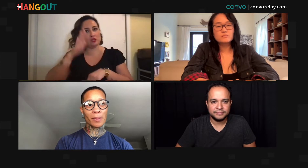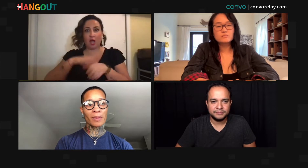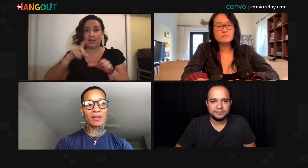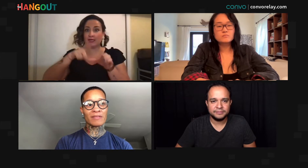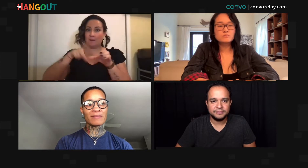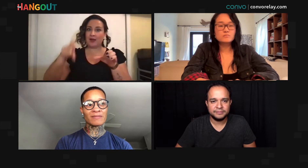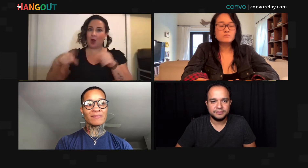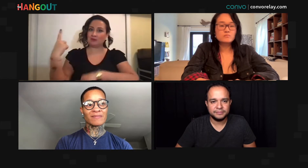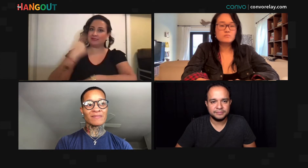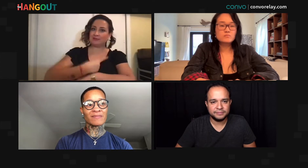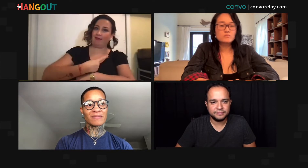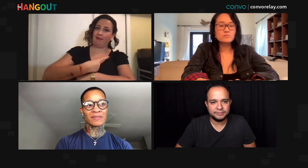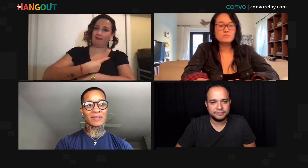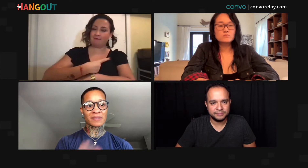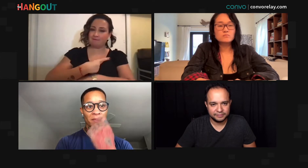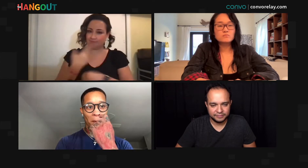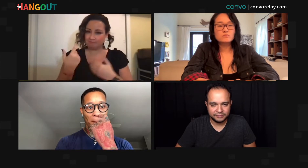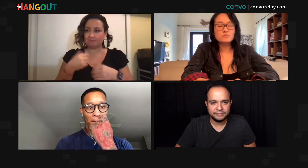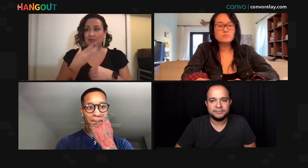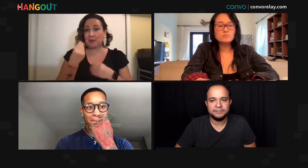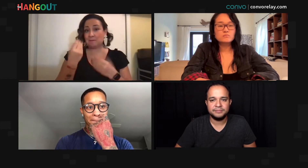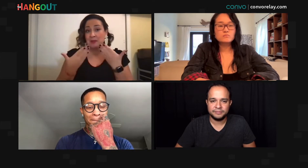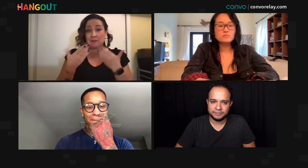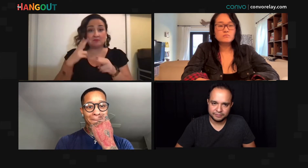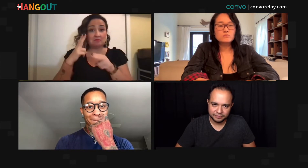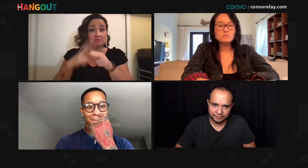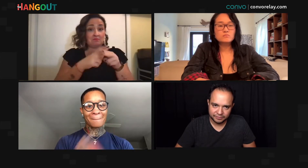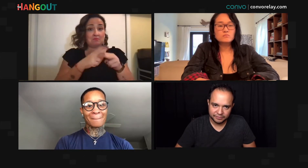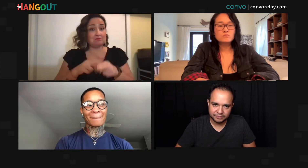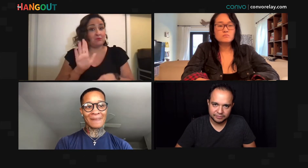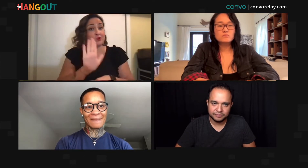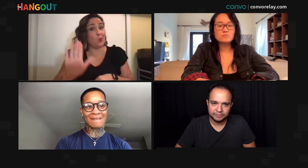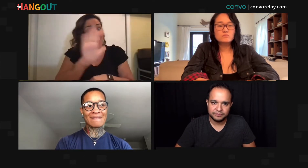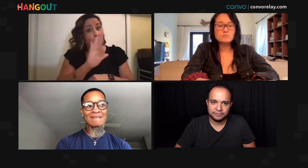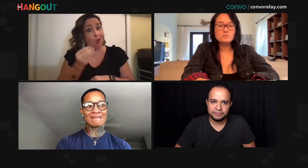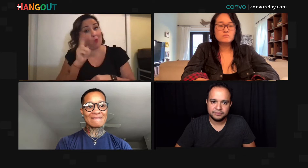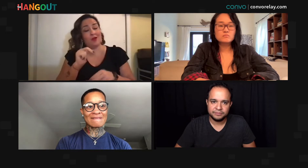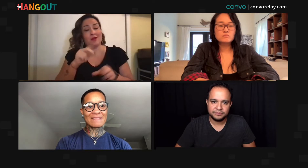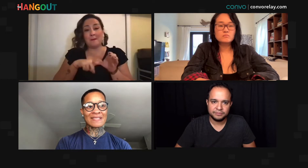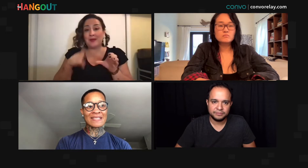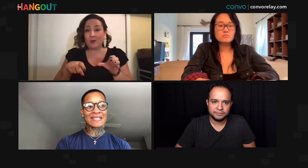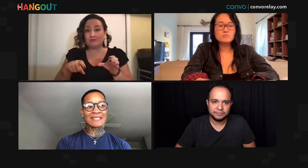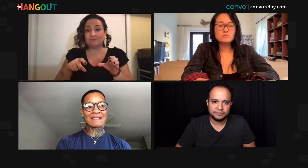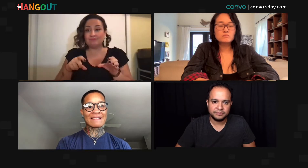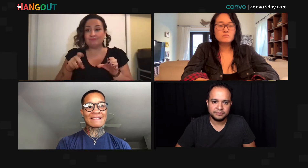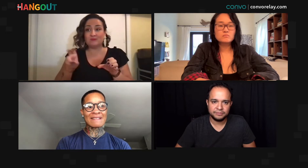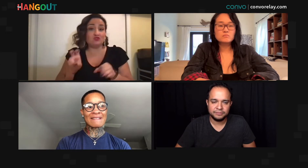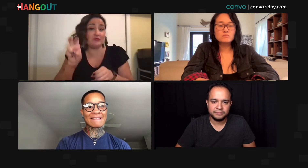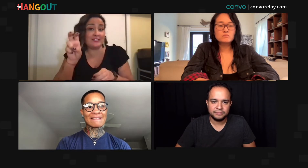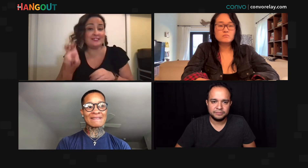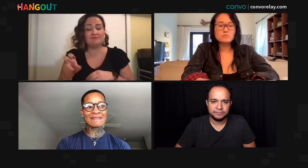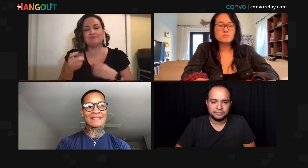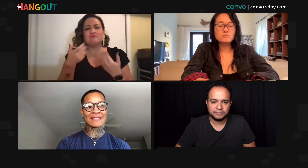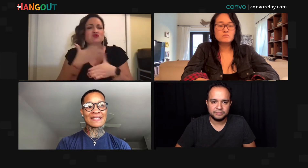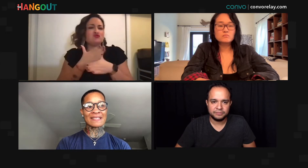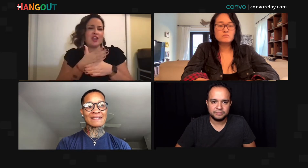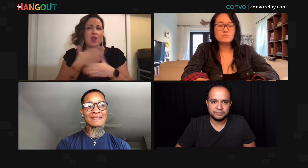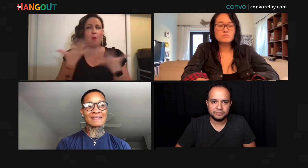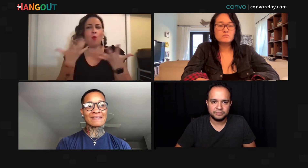your thoughts are on Coming Out Day. So let's start with that. And maybe you could talk about your own